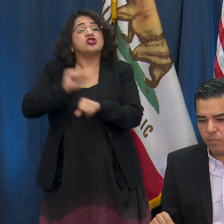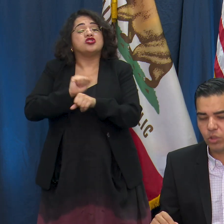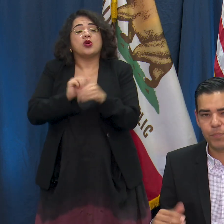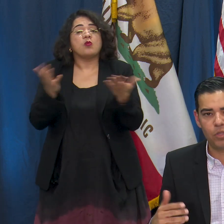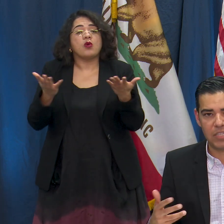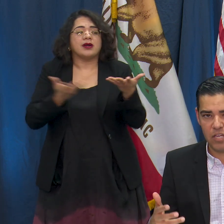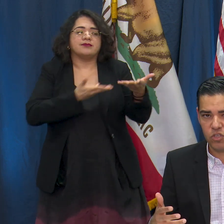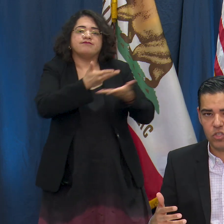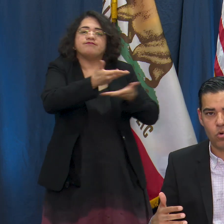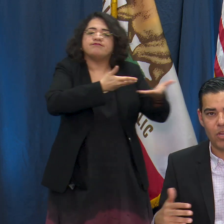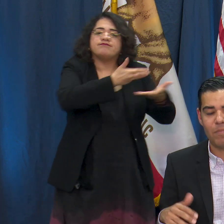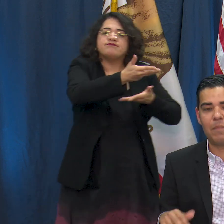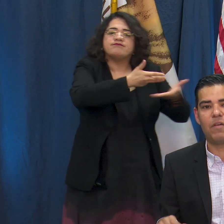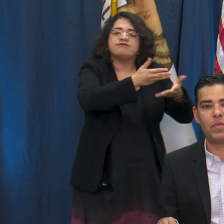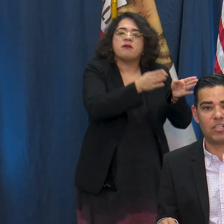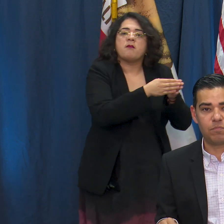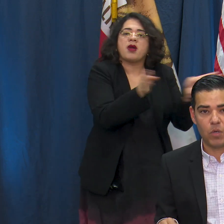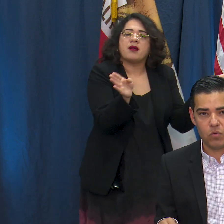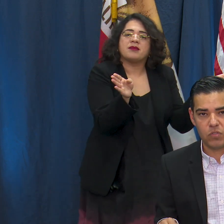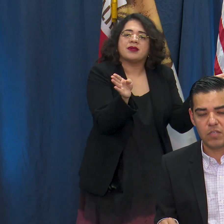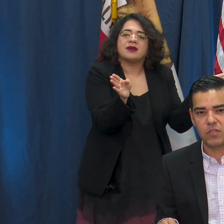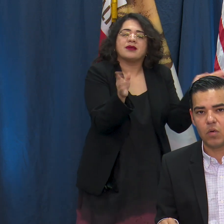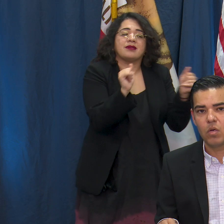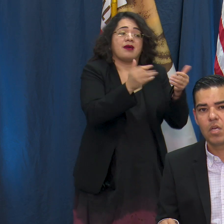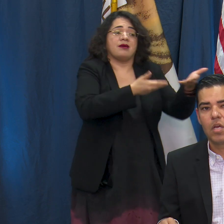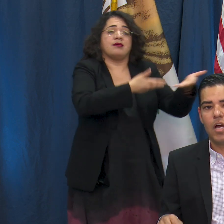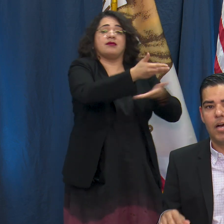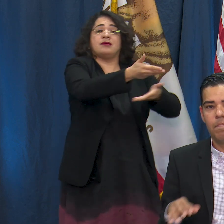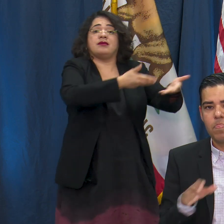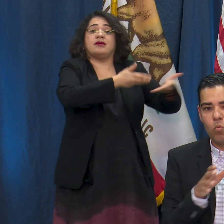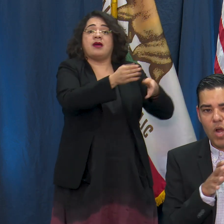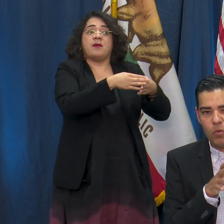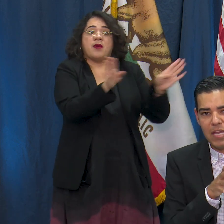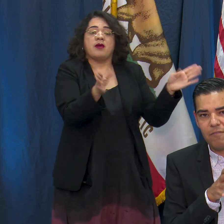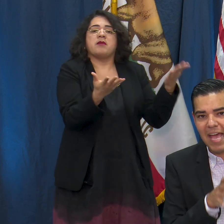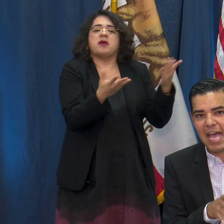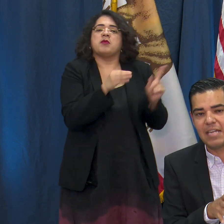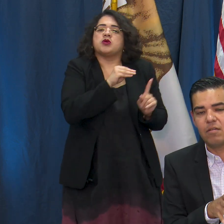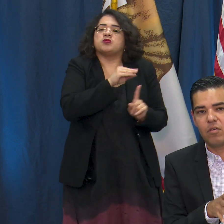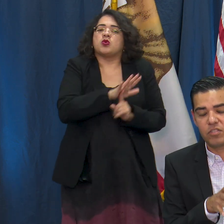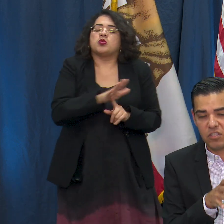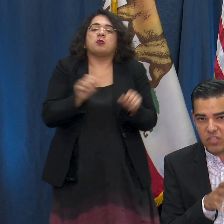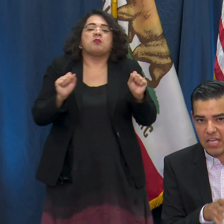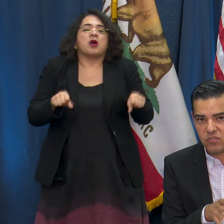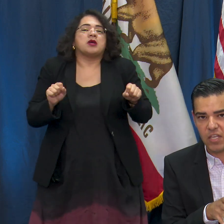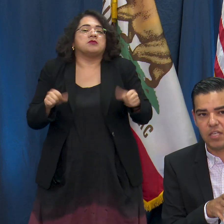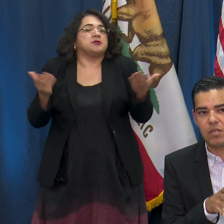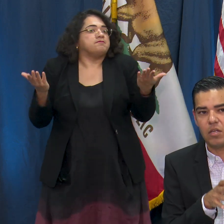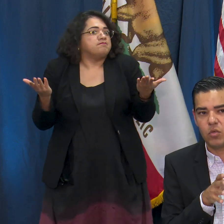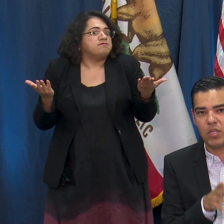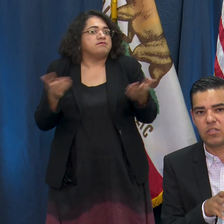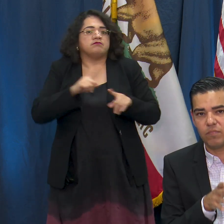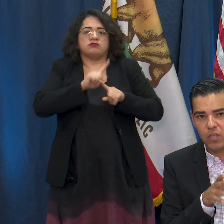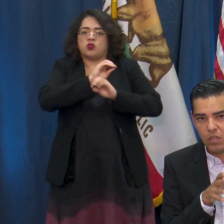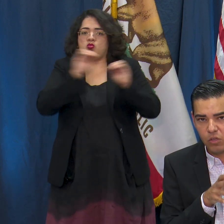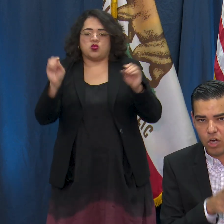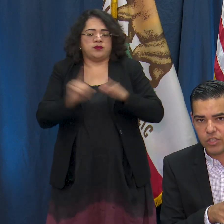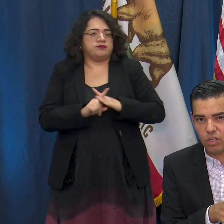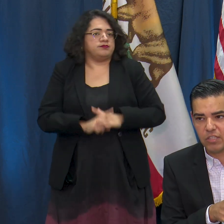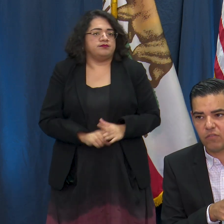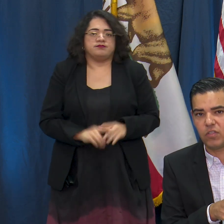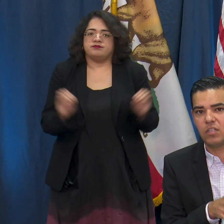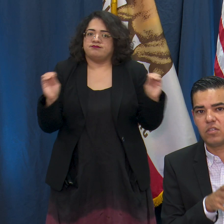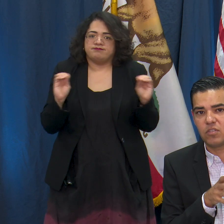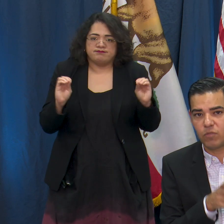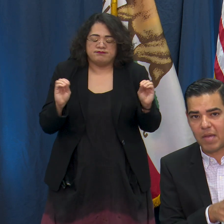on multiple occasions or that might have been exposed. And so while we have had success in doing some